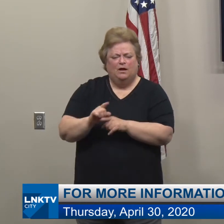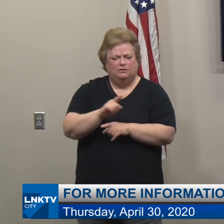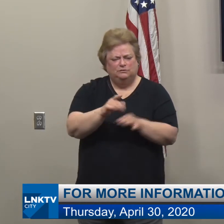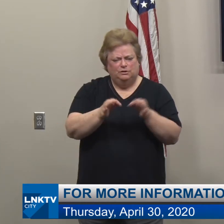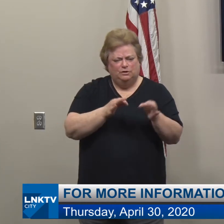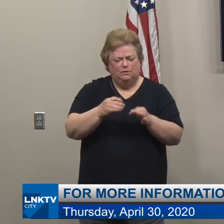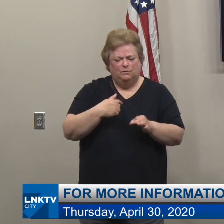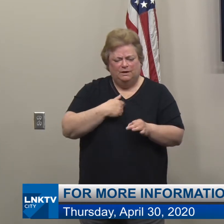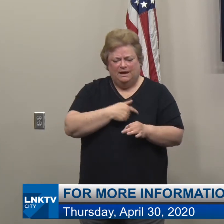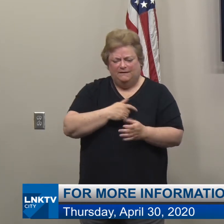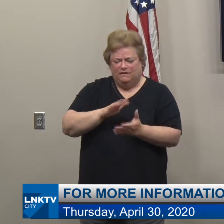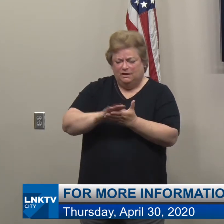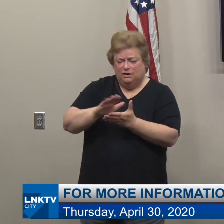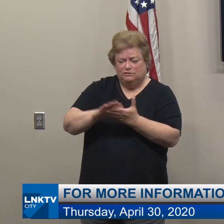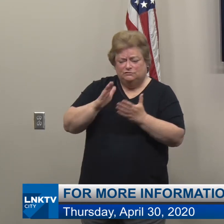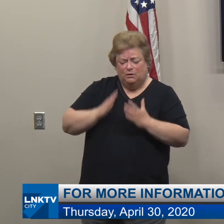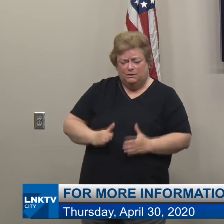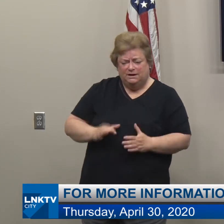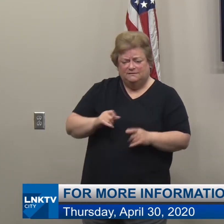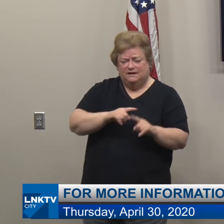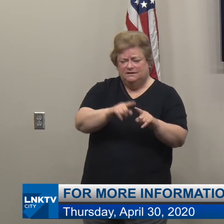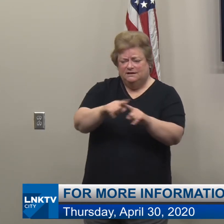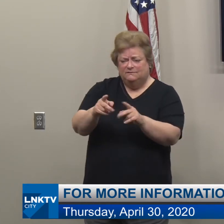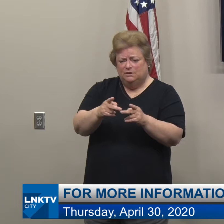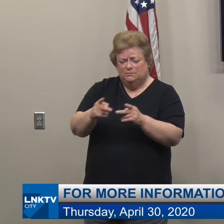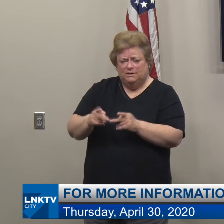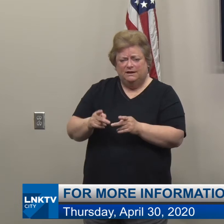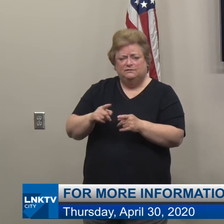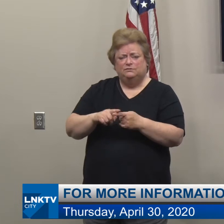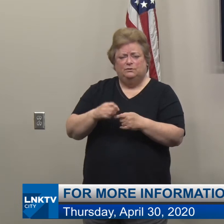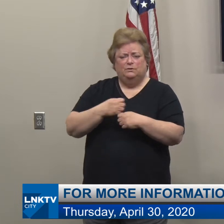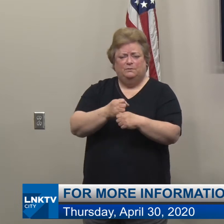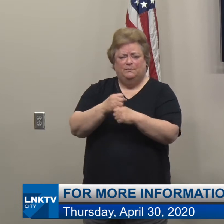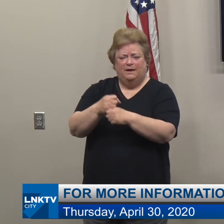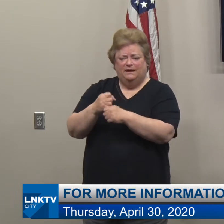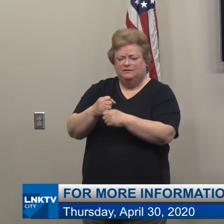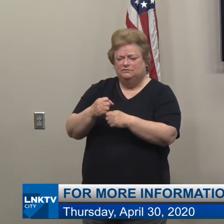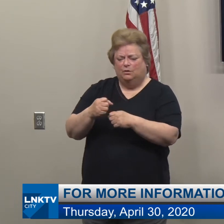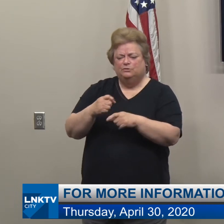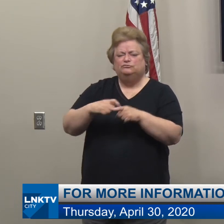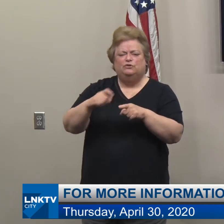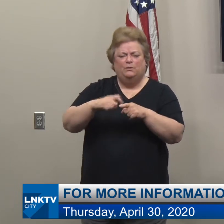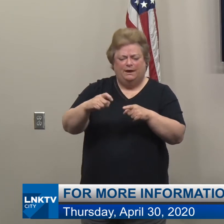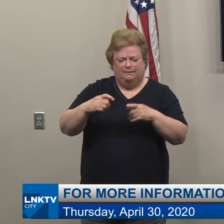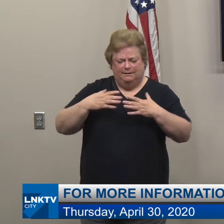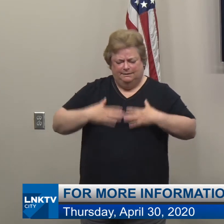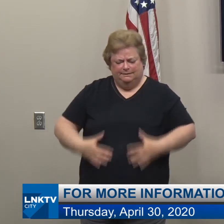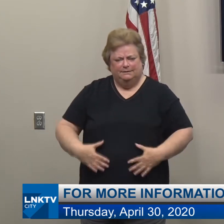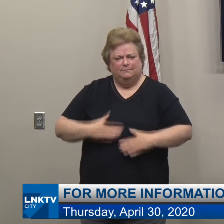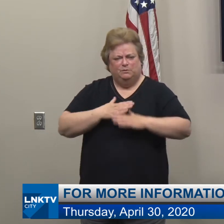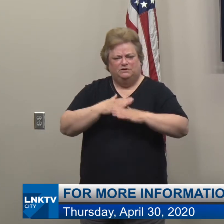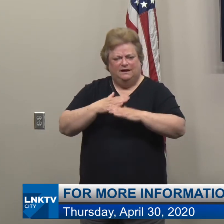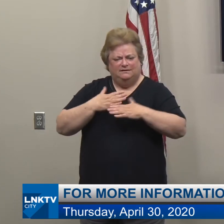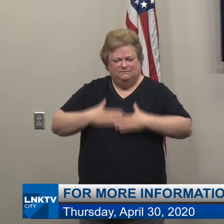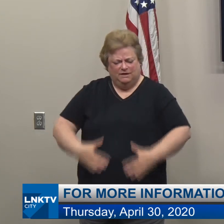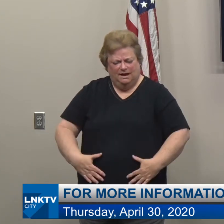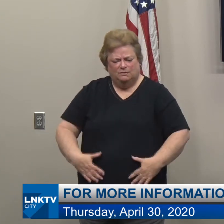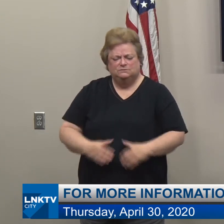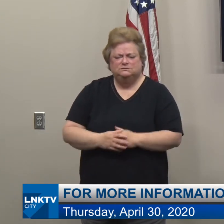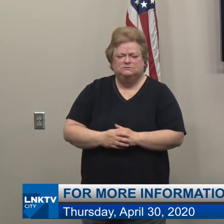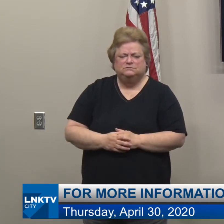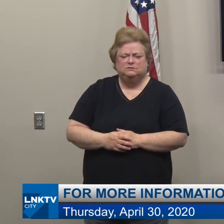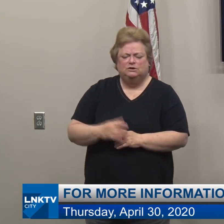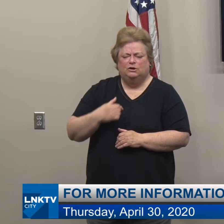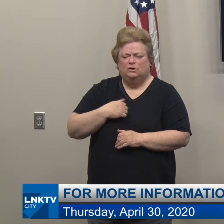have custodians at a couple of different sites that are working on manufacturing sewing gowns. And we've also tried